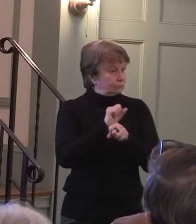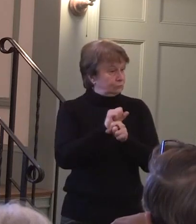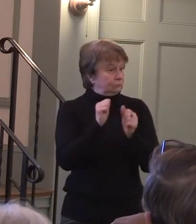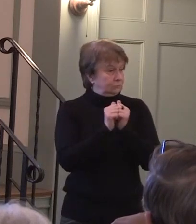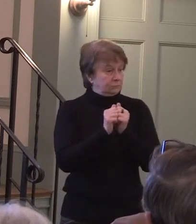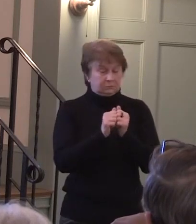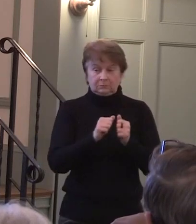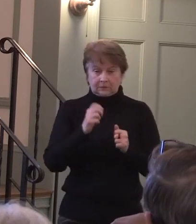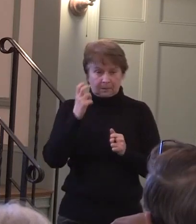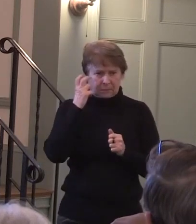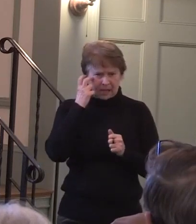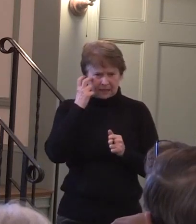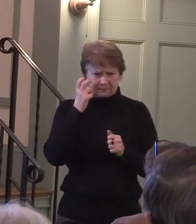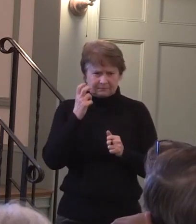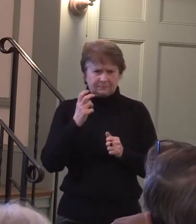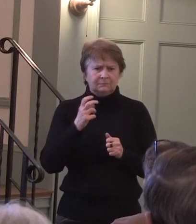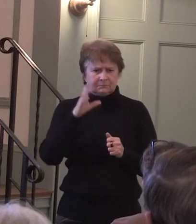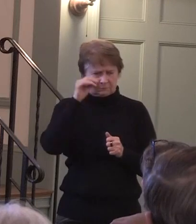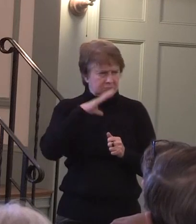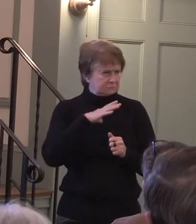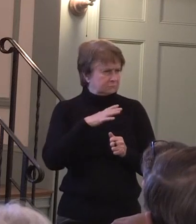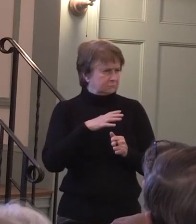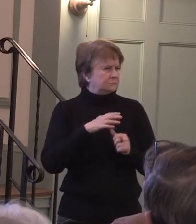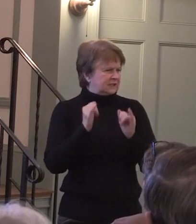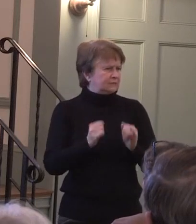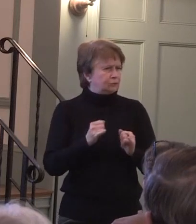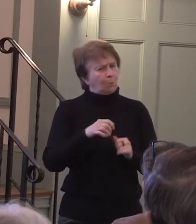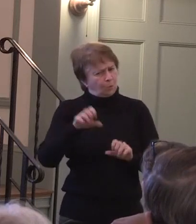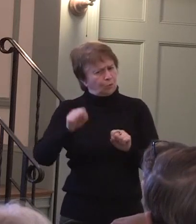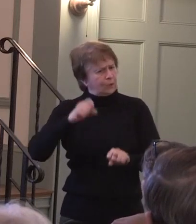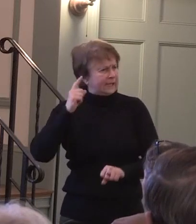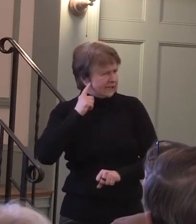blind individual. Now, he could hear.